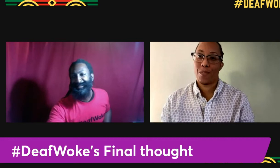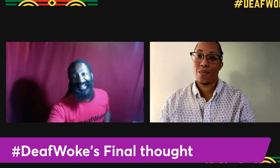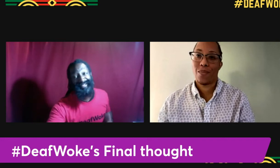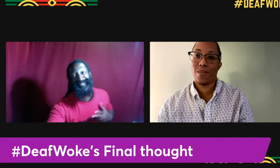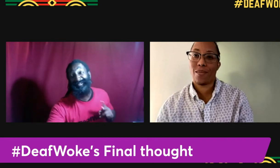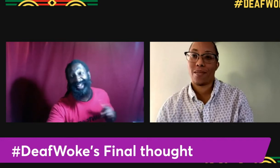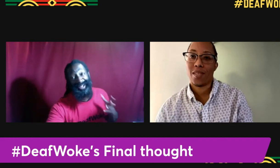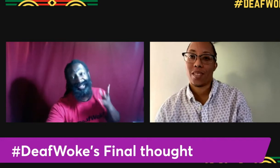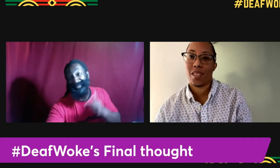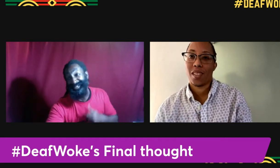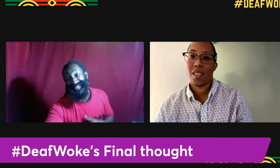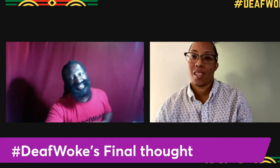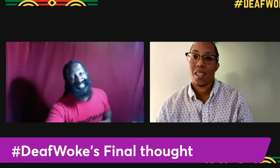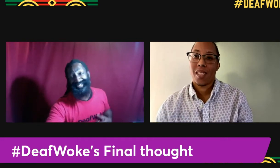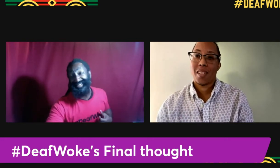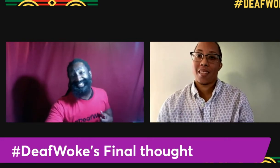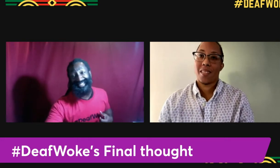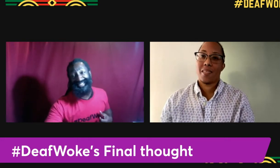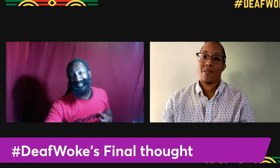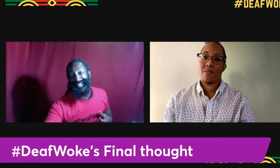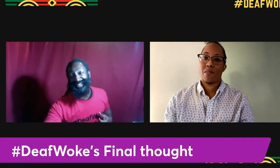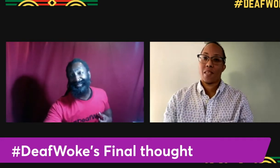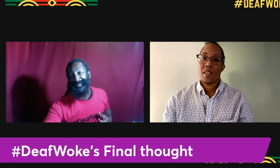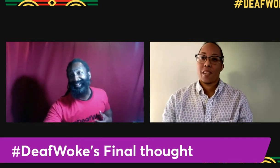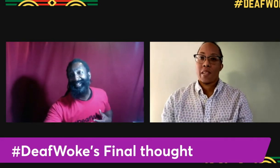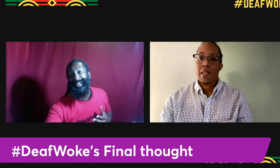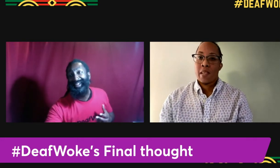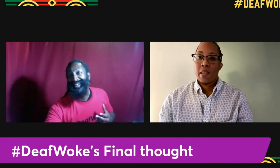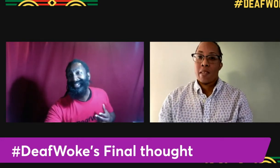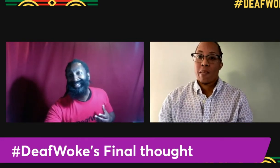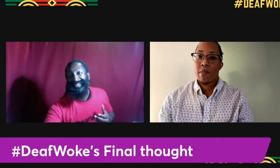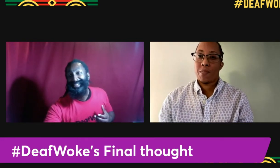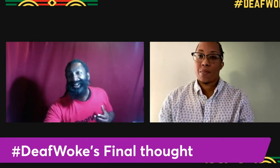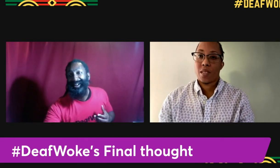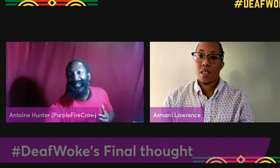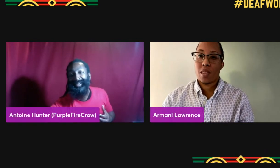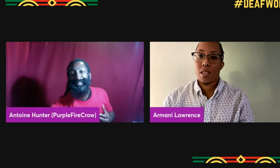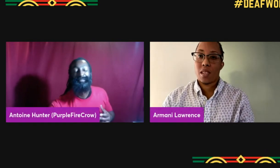You know, that's what's beautiful. That's beautiful.